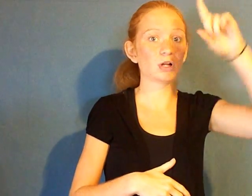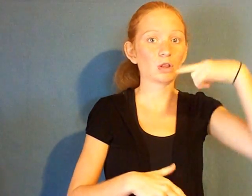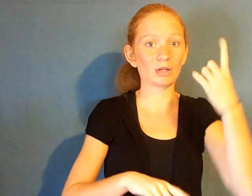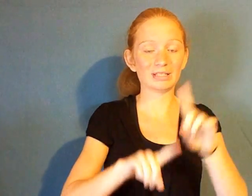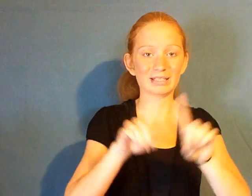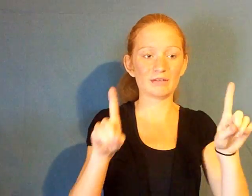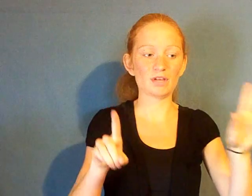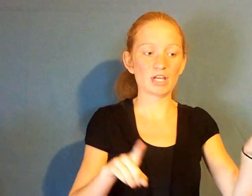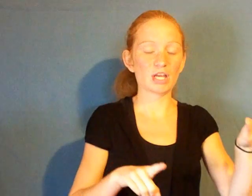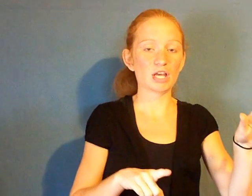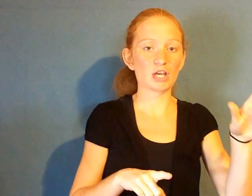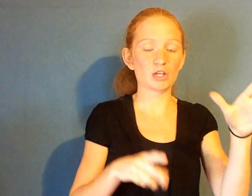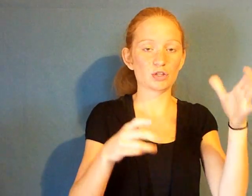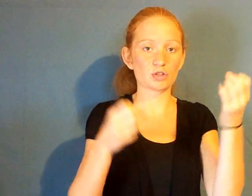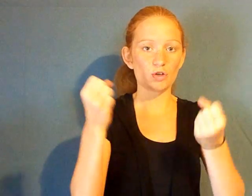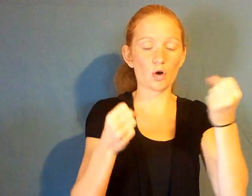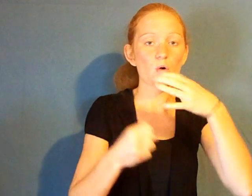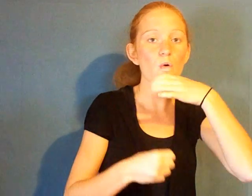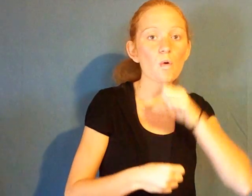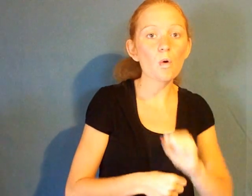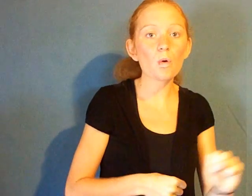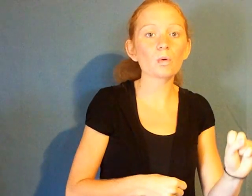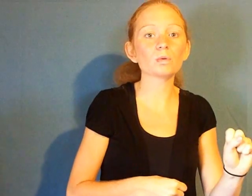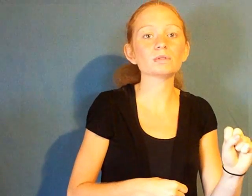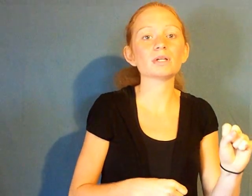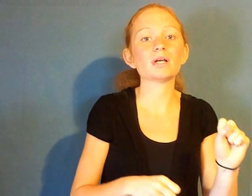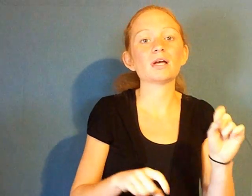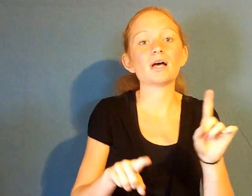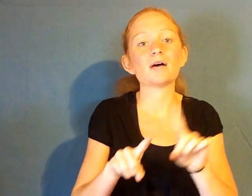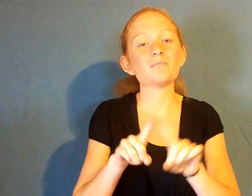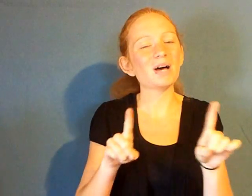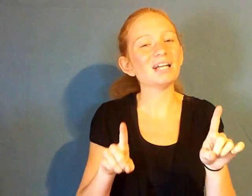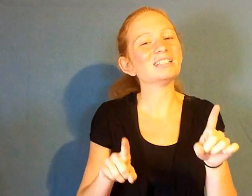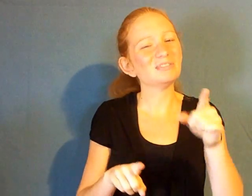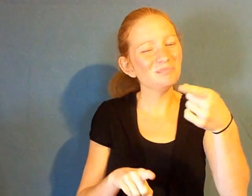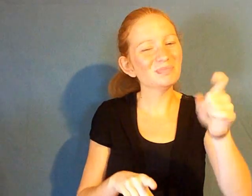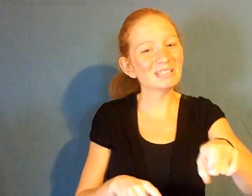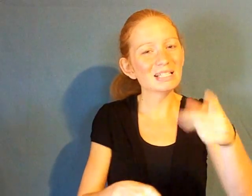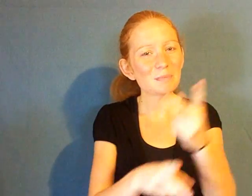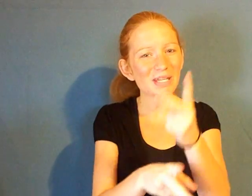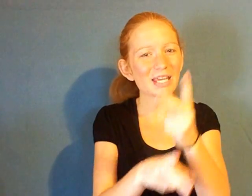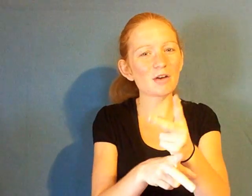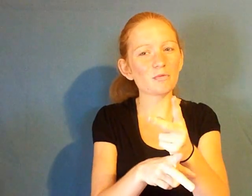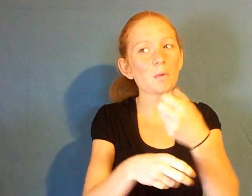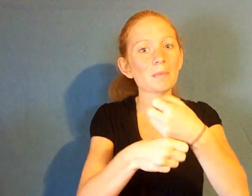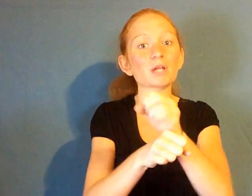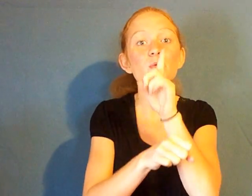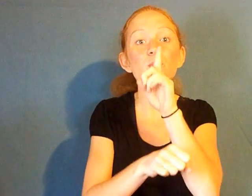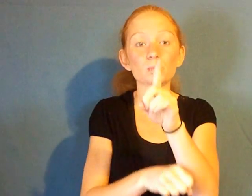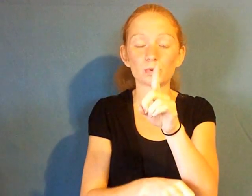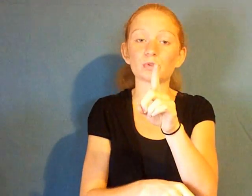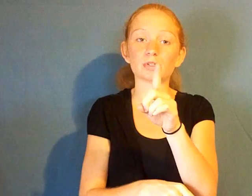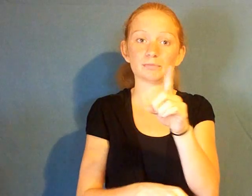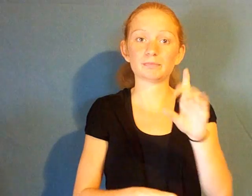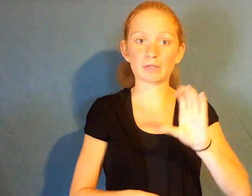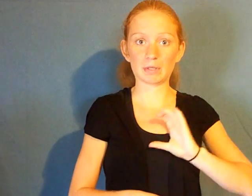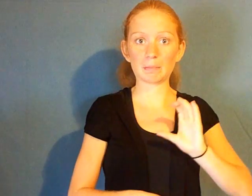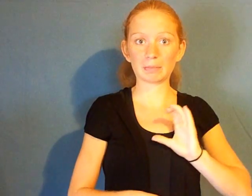had been a police car, that doesn't always mean you're really a policeman. Well, they did go to court, and the man, of course, got